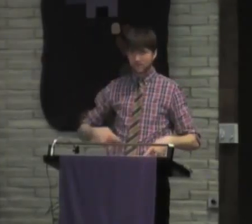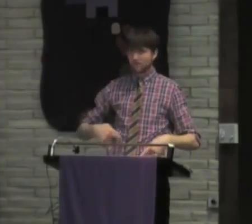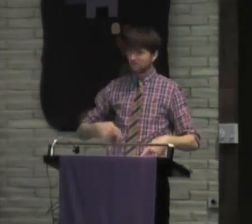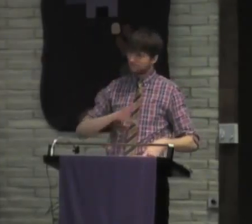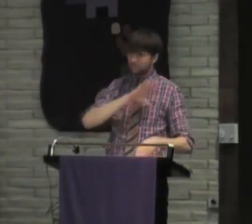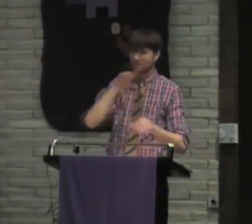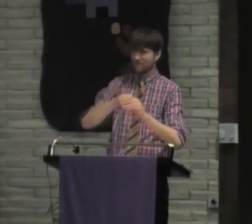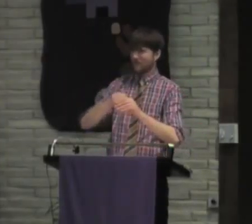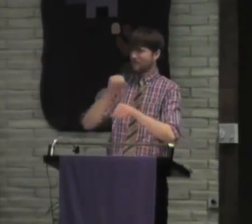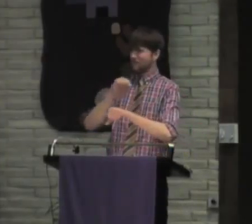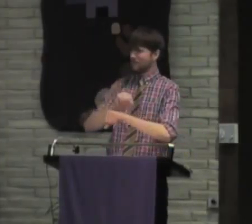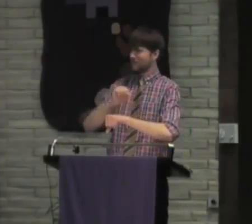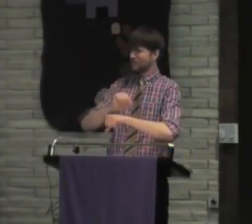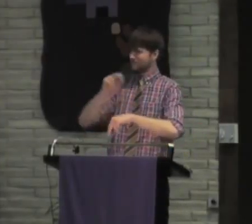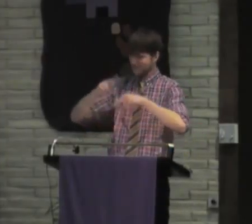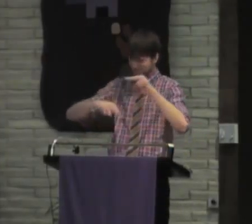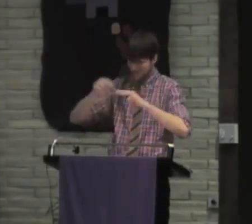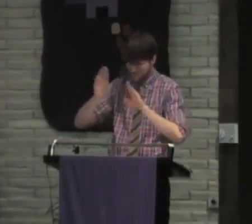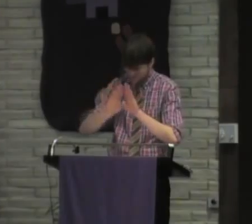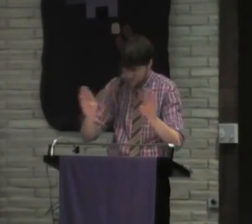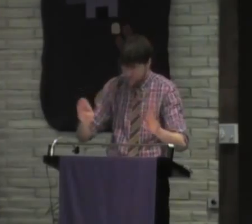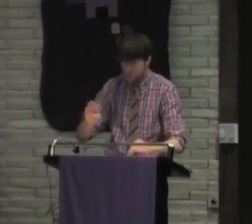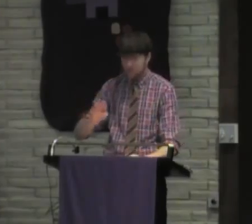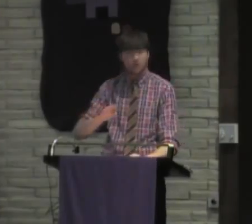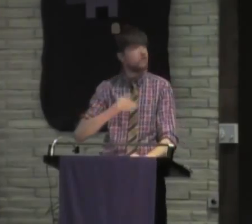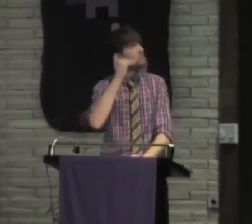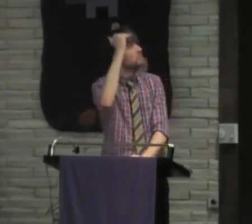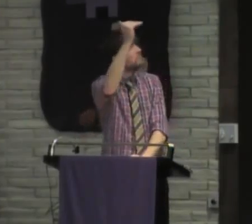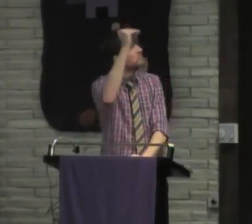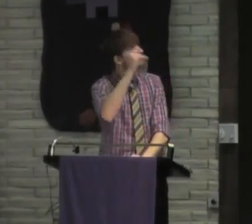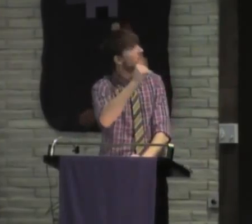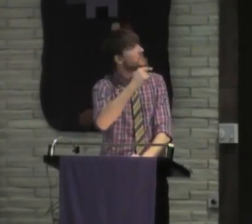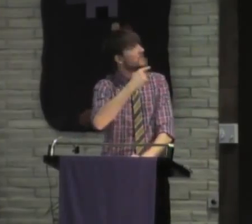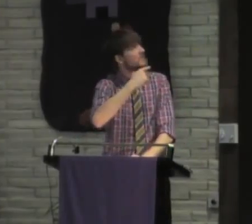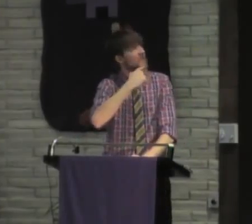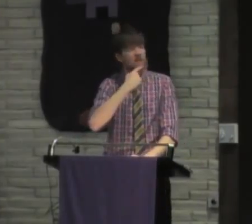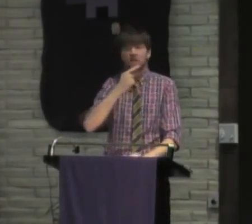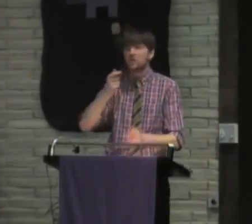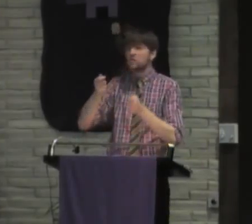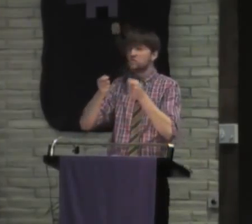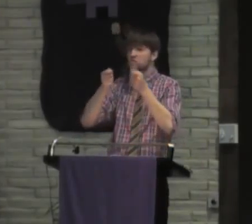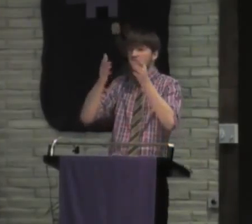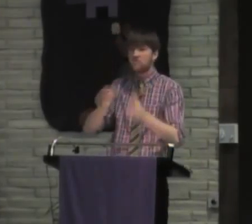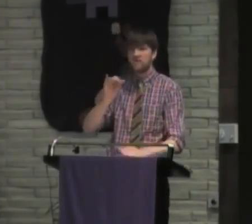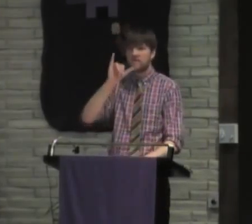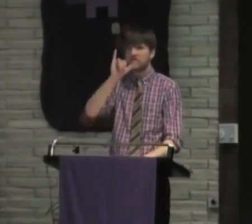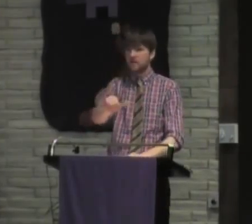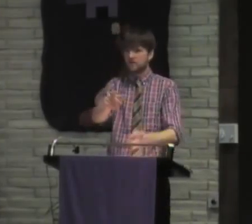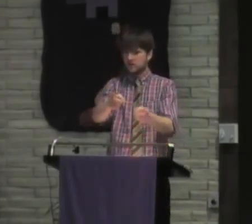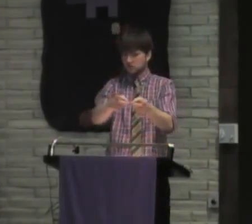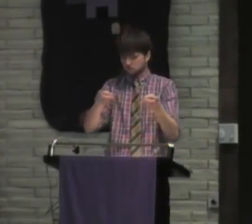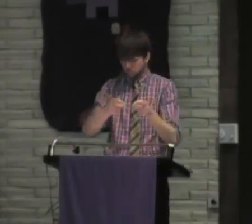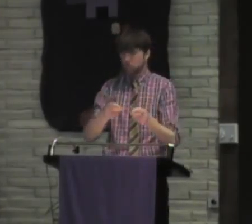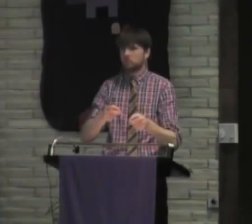Now, the sentence says the high priest. The high priest went to work on building.